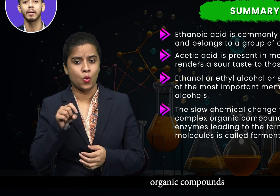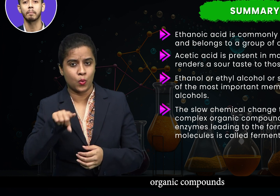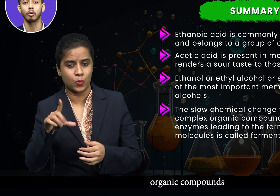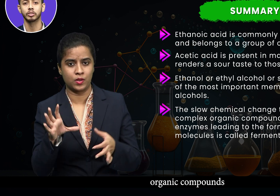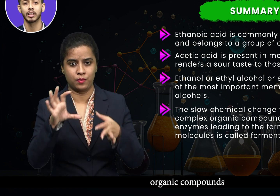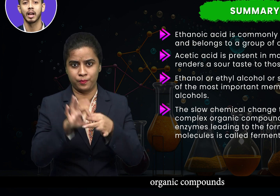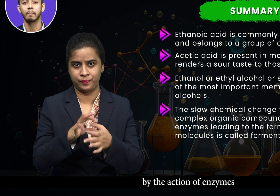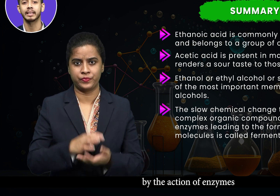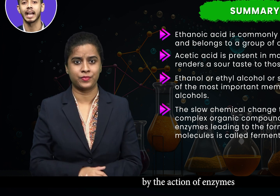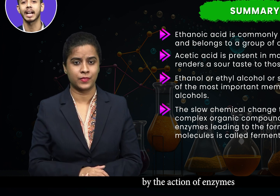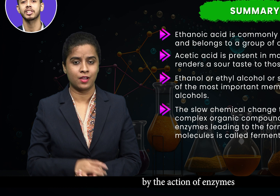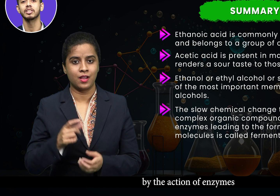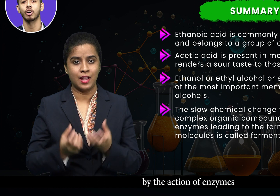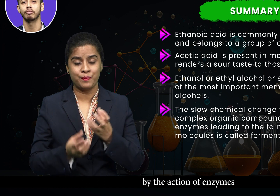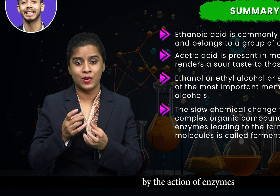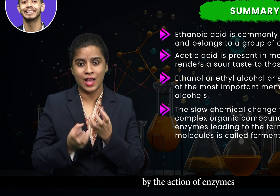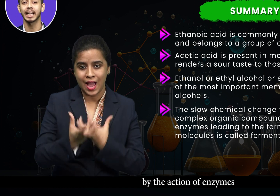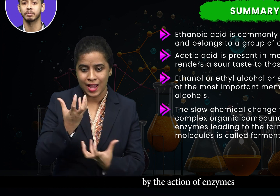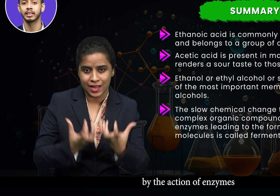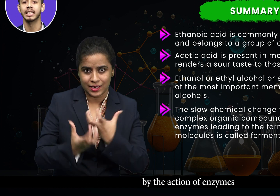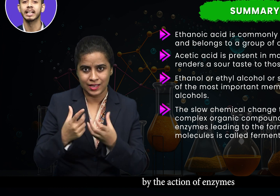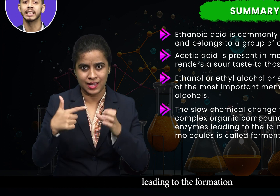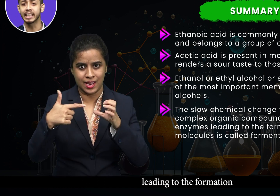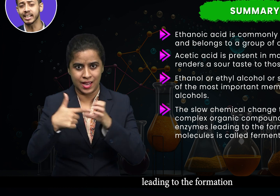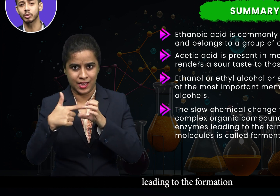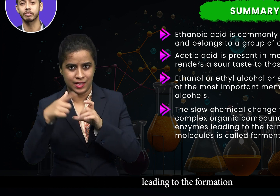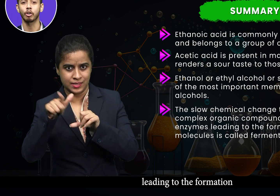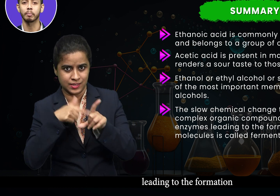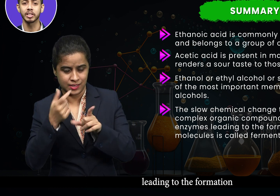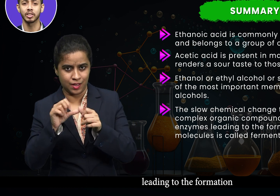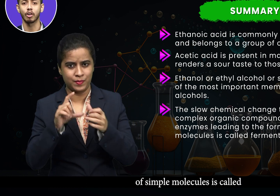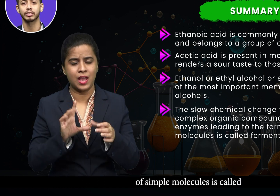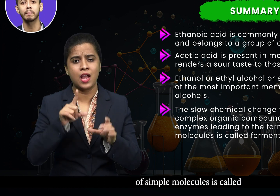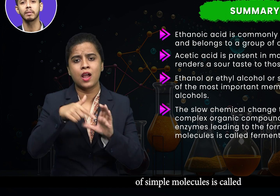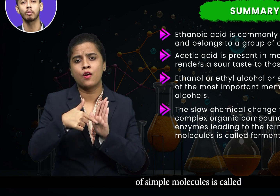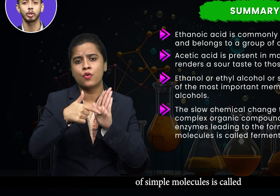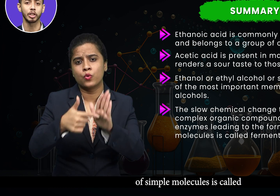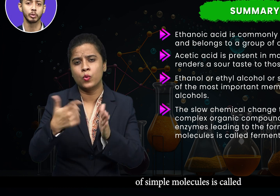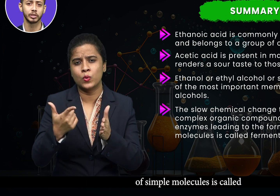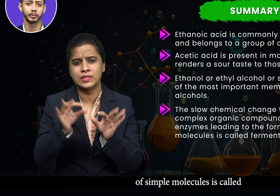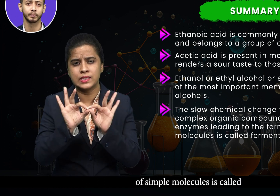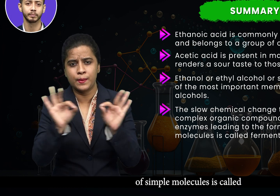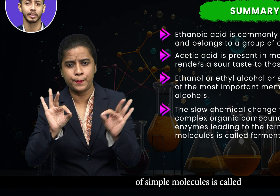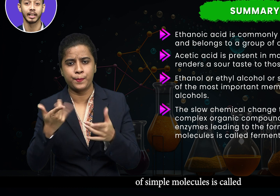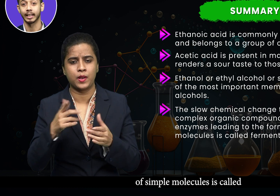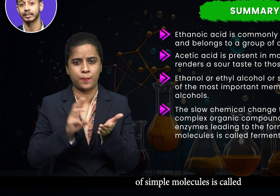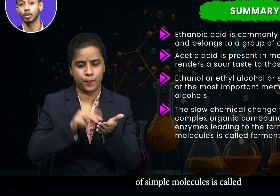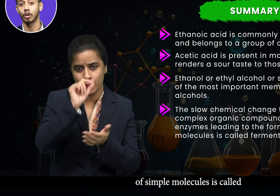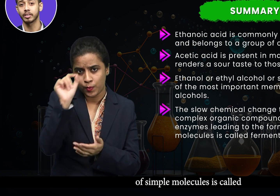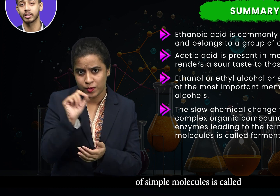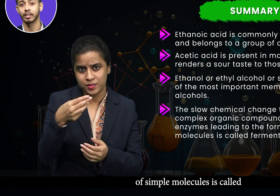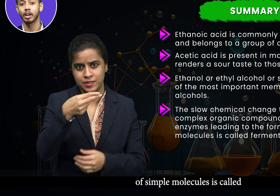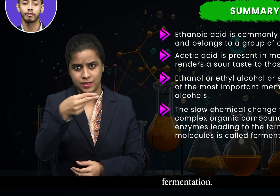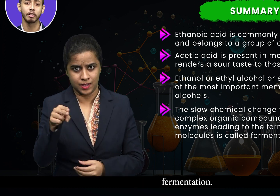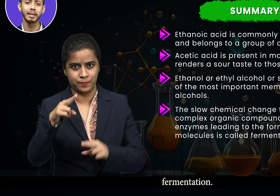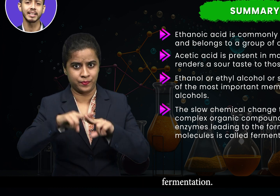organic compounds by the actions of enzymes leading to the formation of simple molecules is